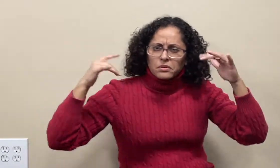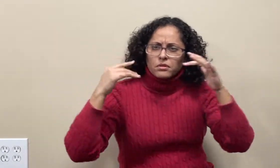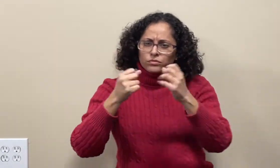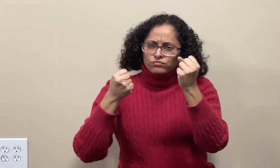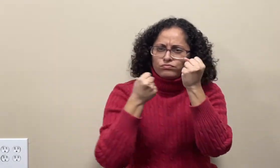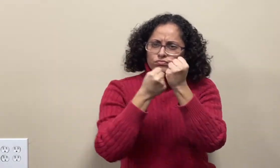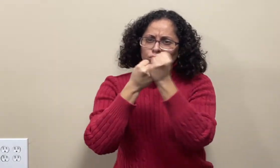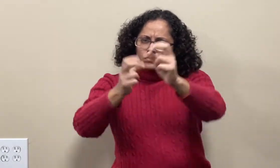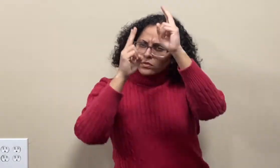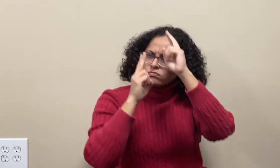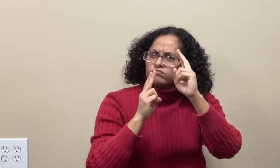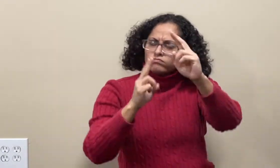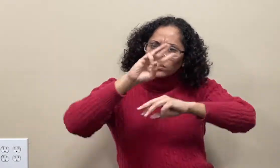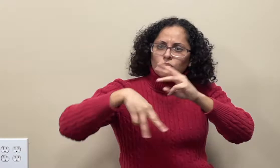World Refugee Day.